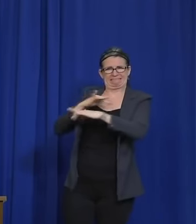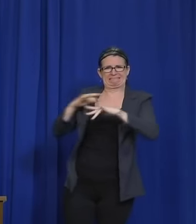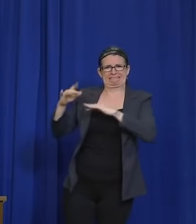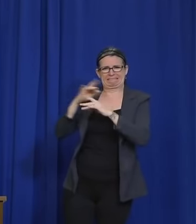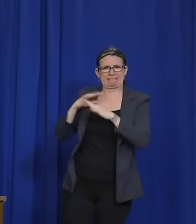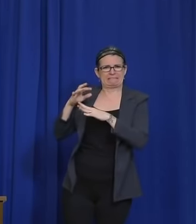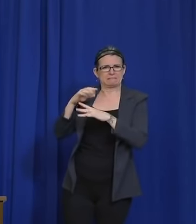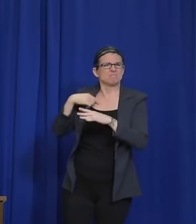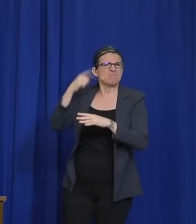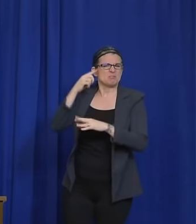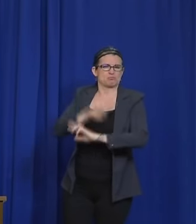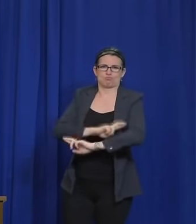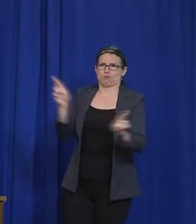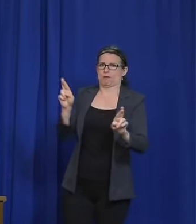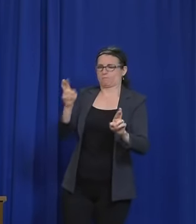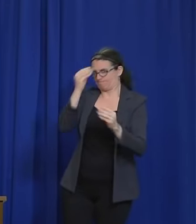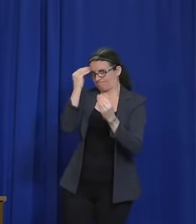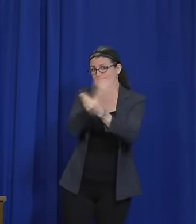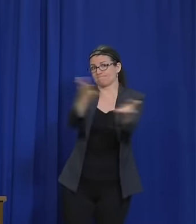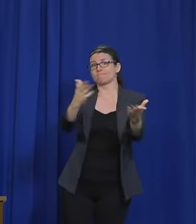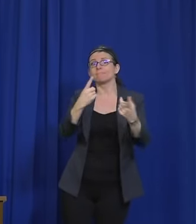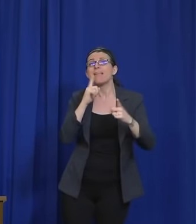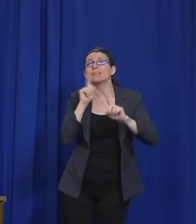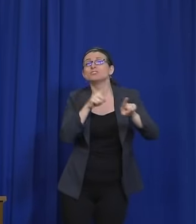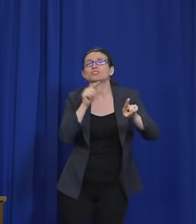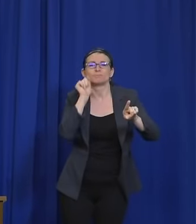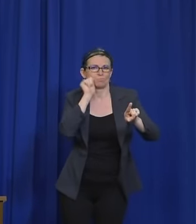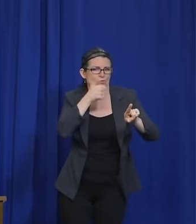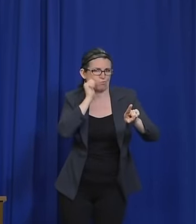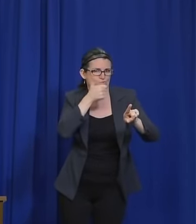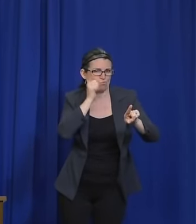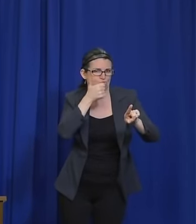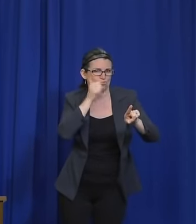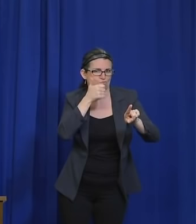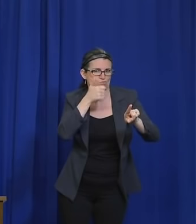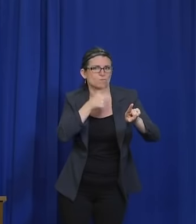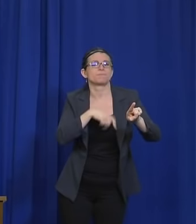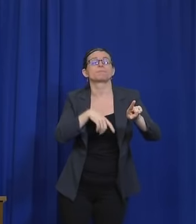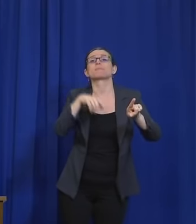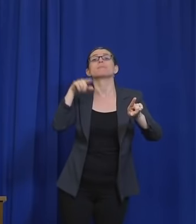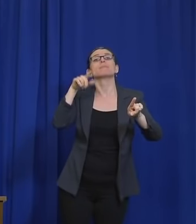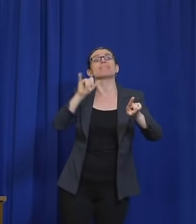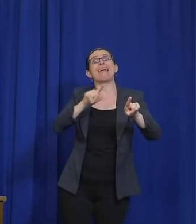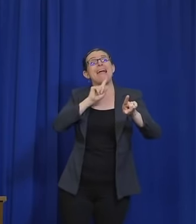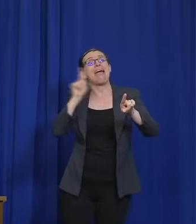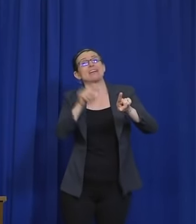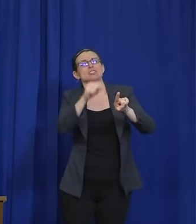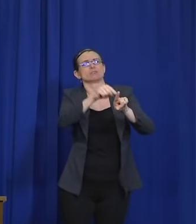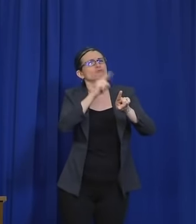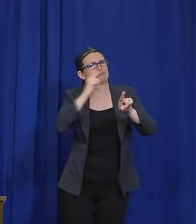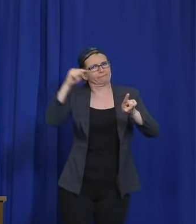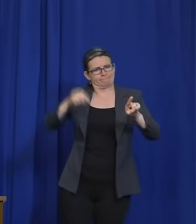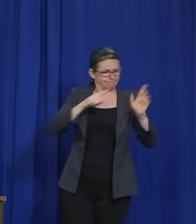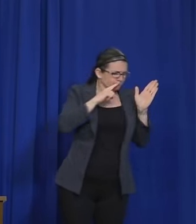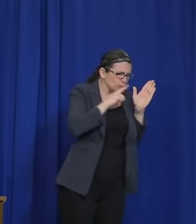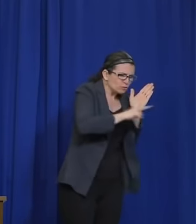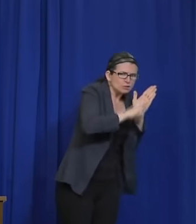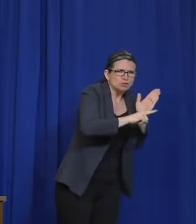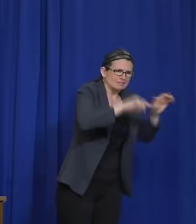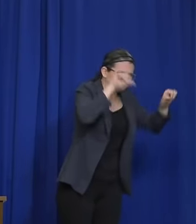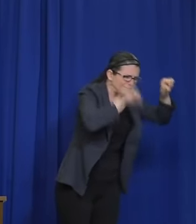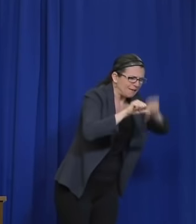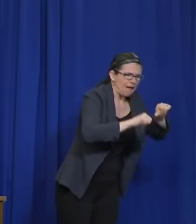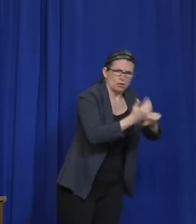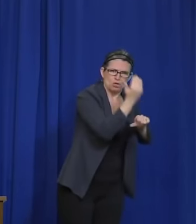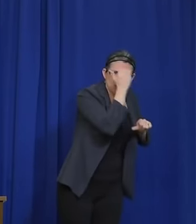That decision, however, will be based on fact, on science, and on medical expertise.